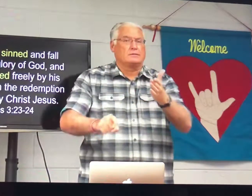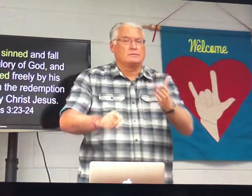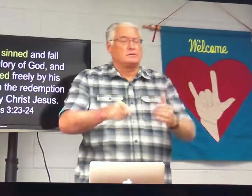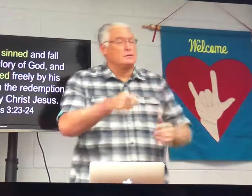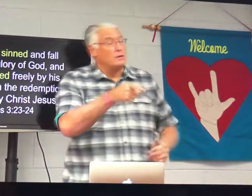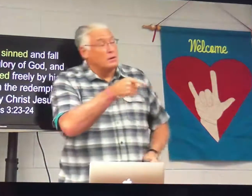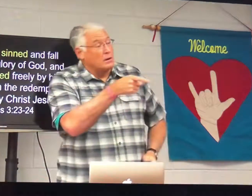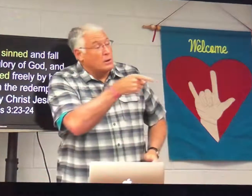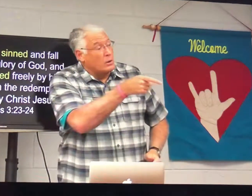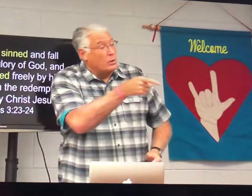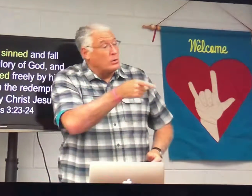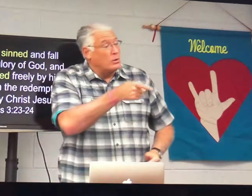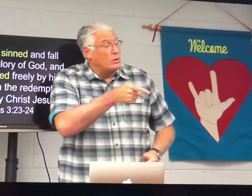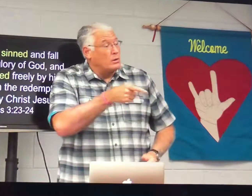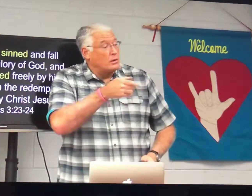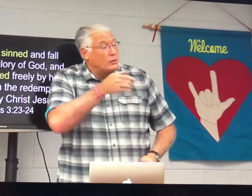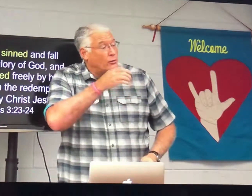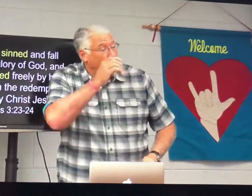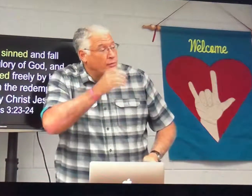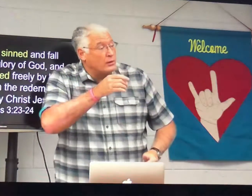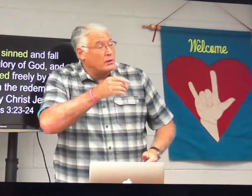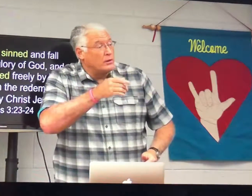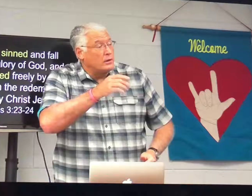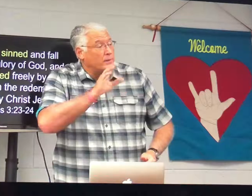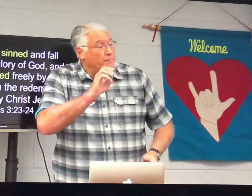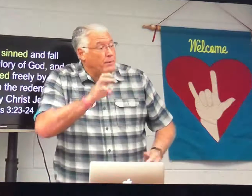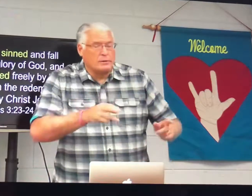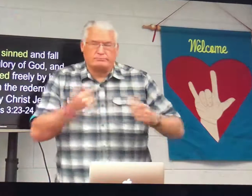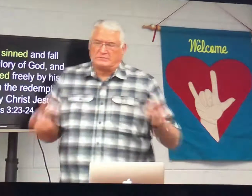Coming off a 2 for 3 day against New York.